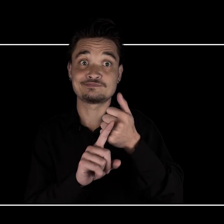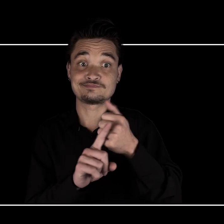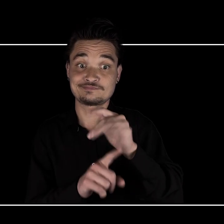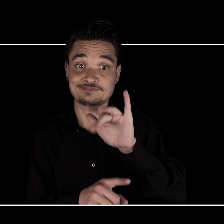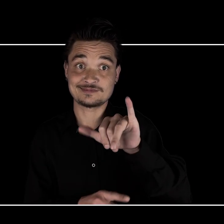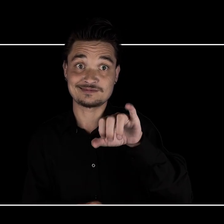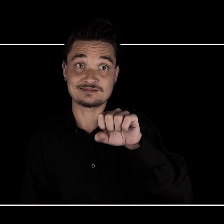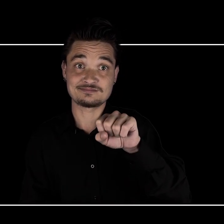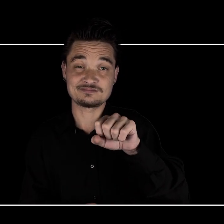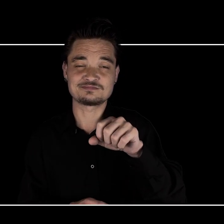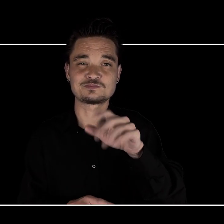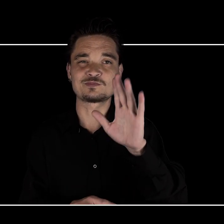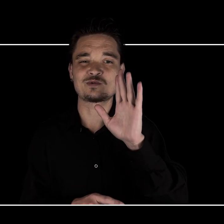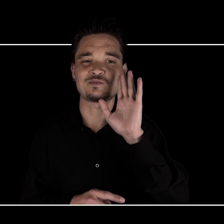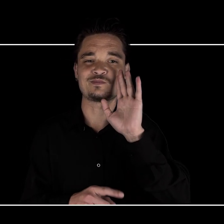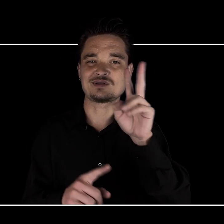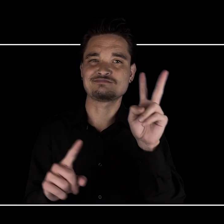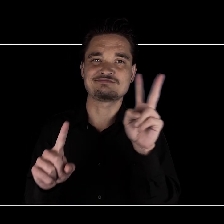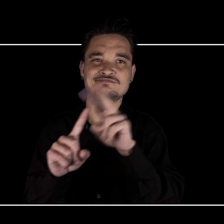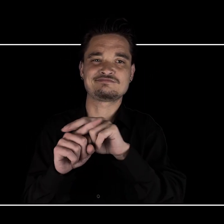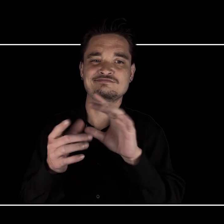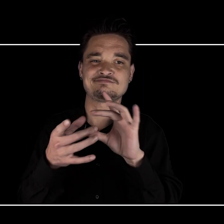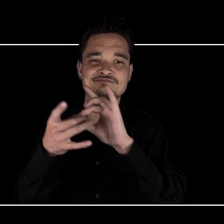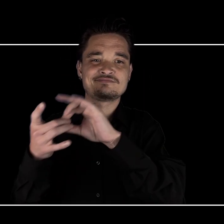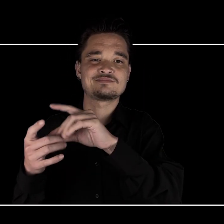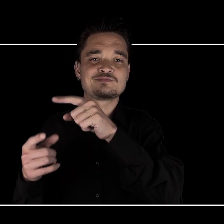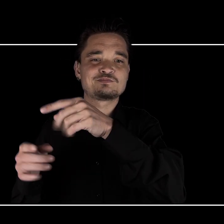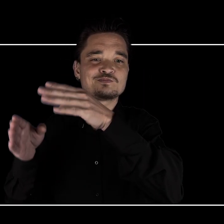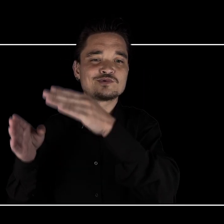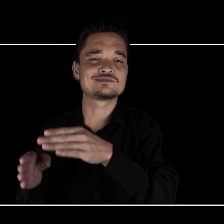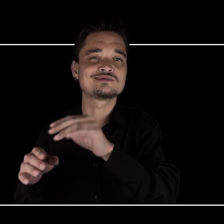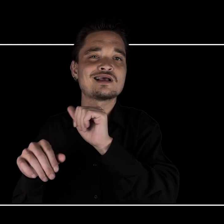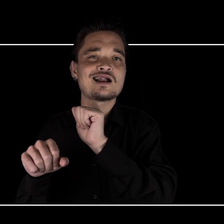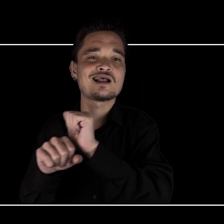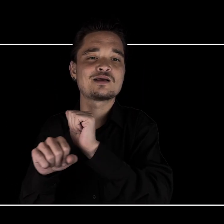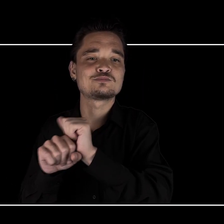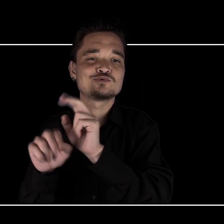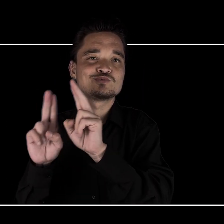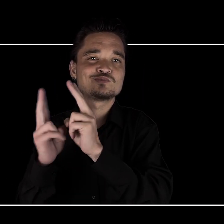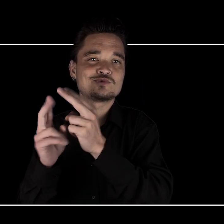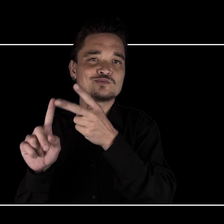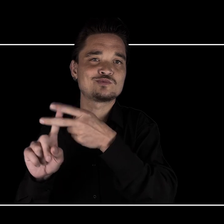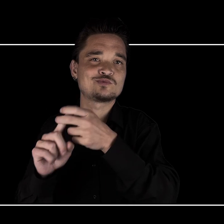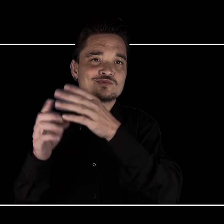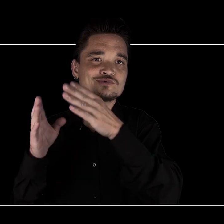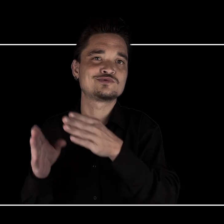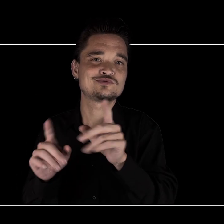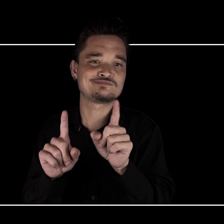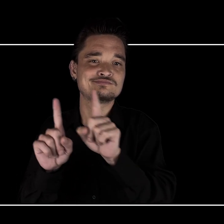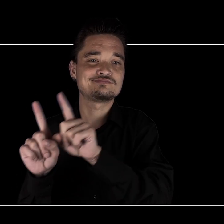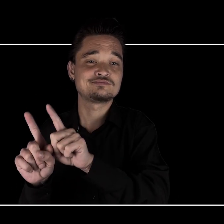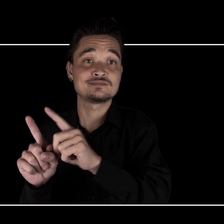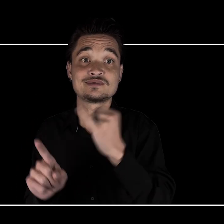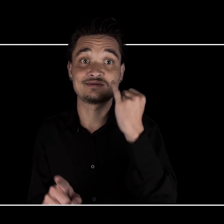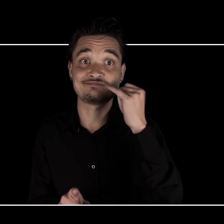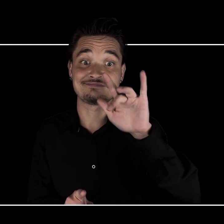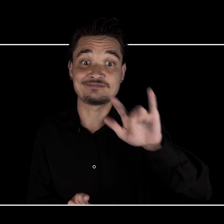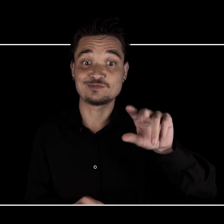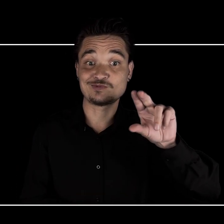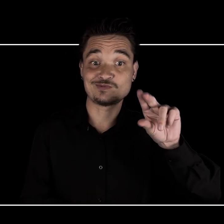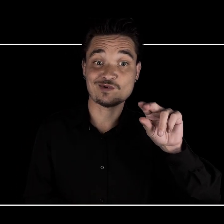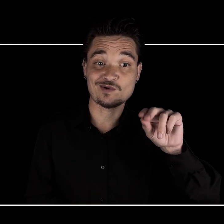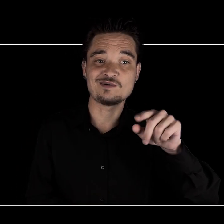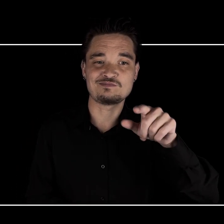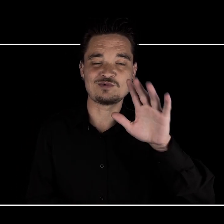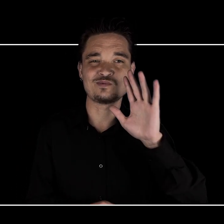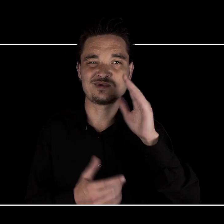clicked yes, you will get assigned work by your labor union recruiter. If you clicked no,